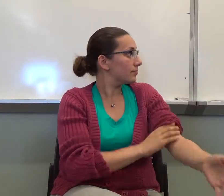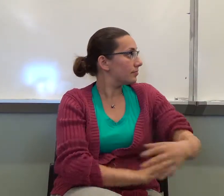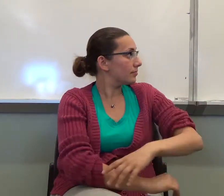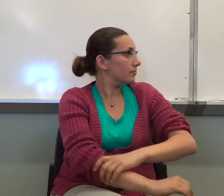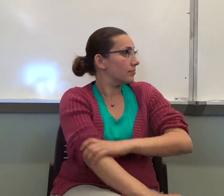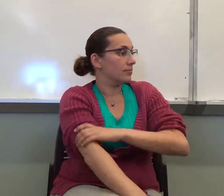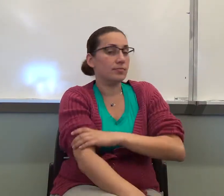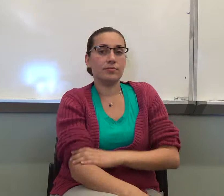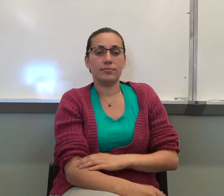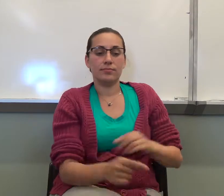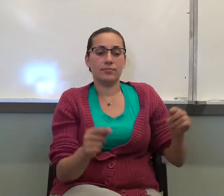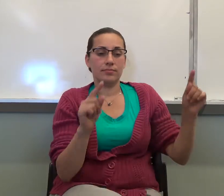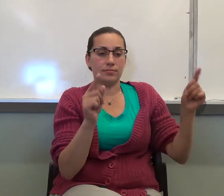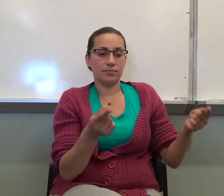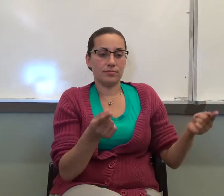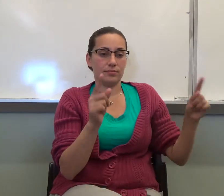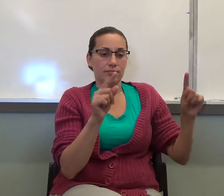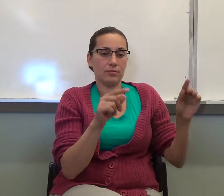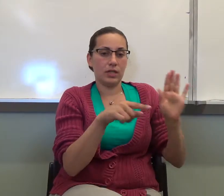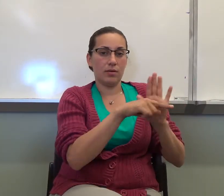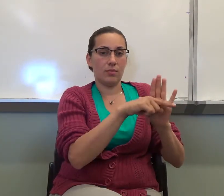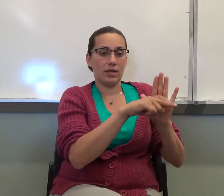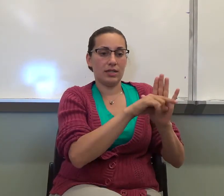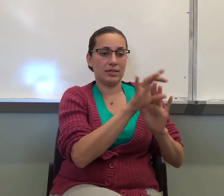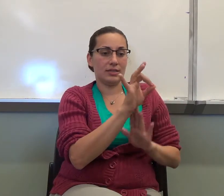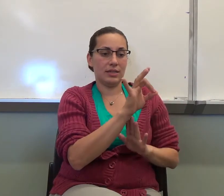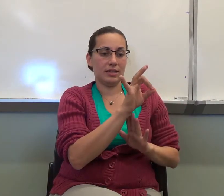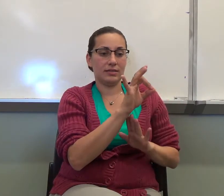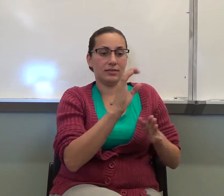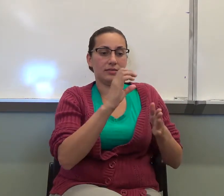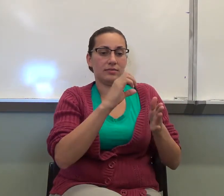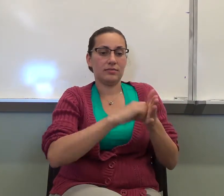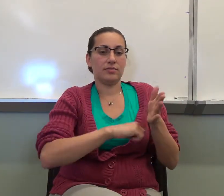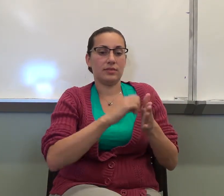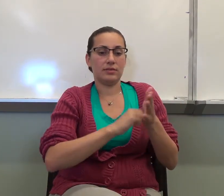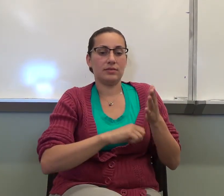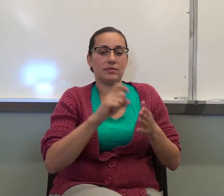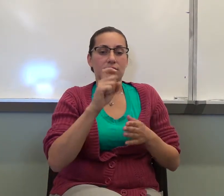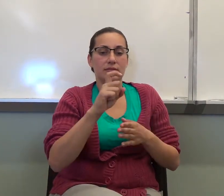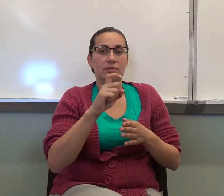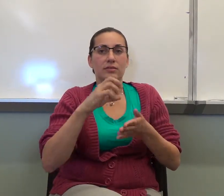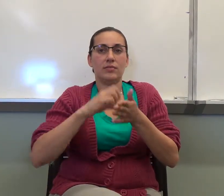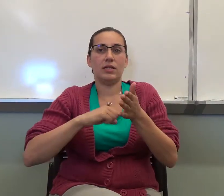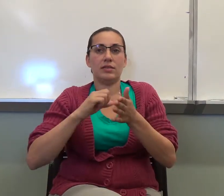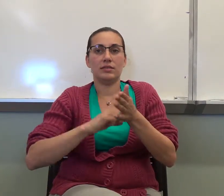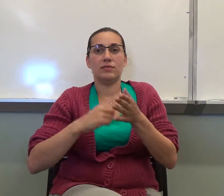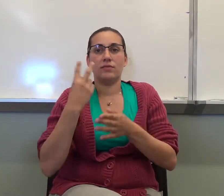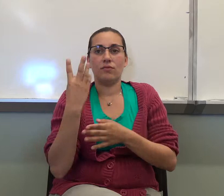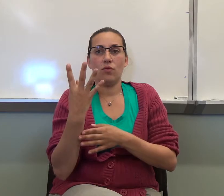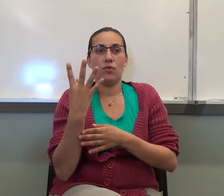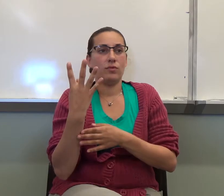Minus 8 times x minus 4, subtract 5 times x plus